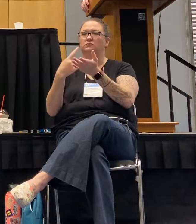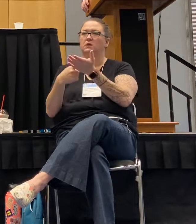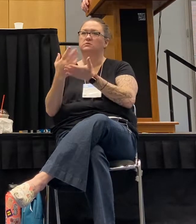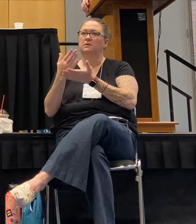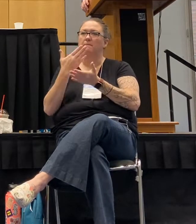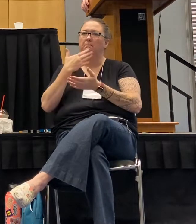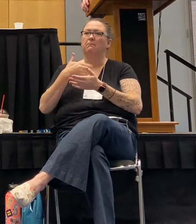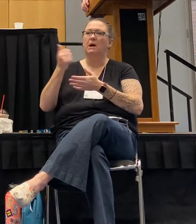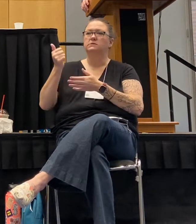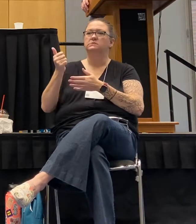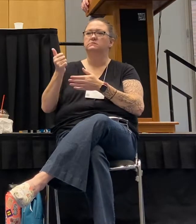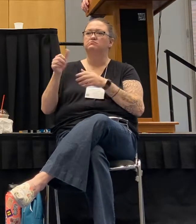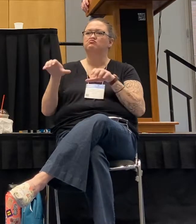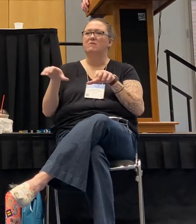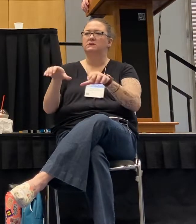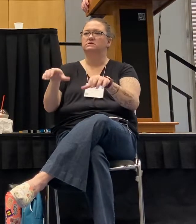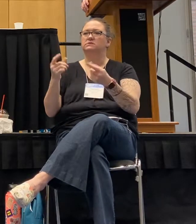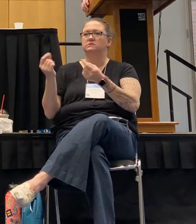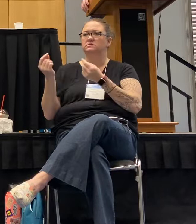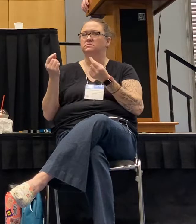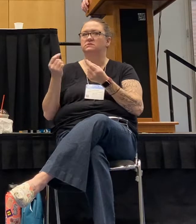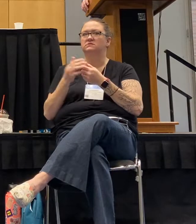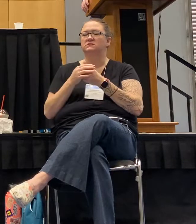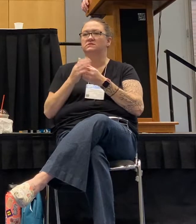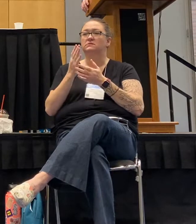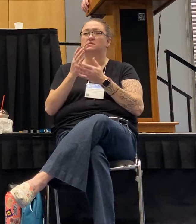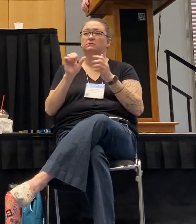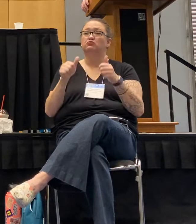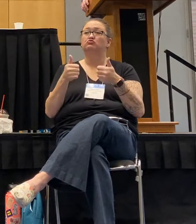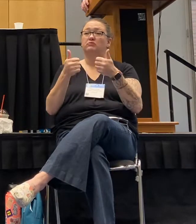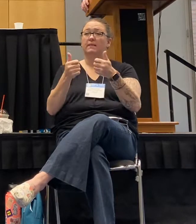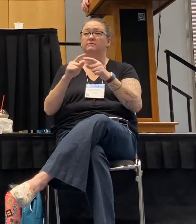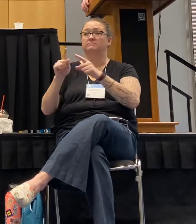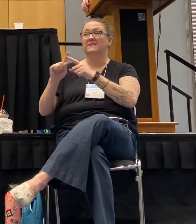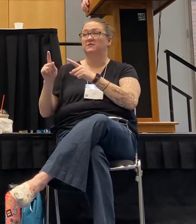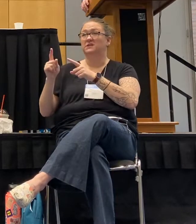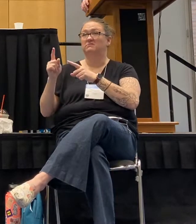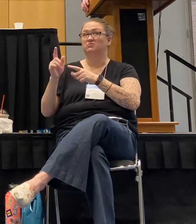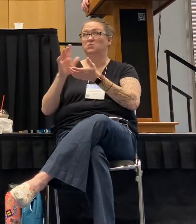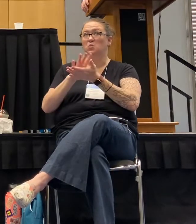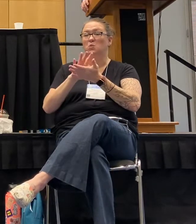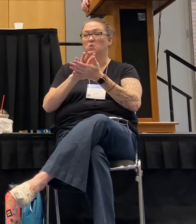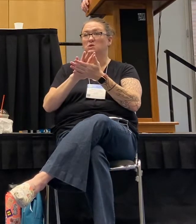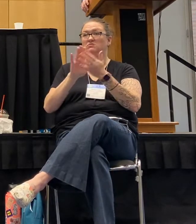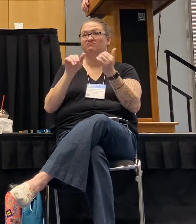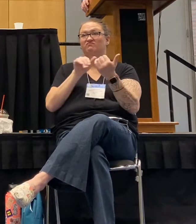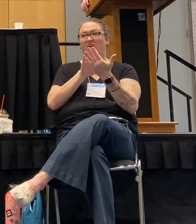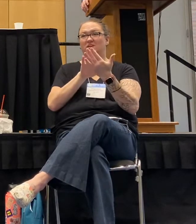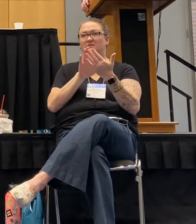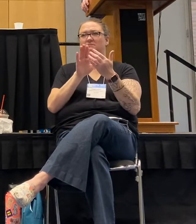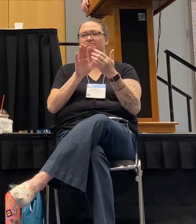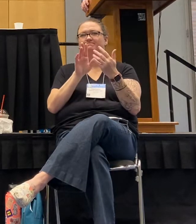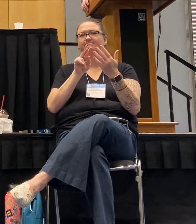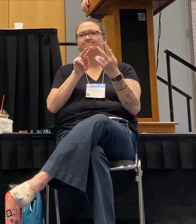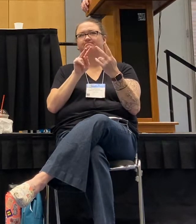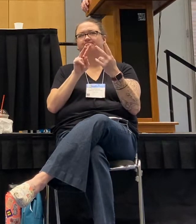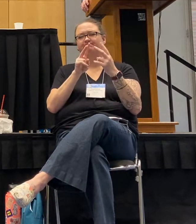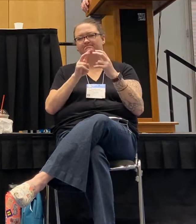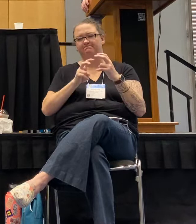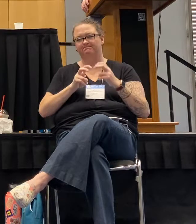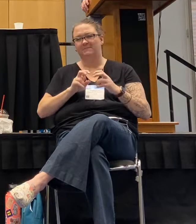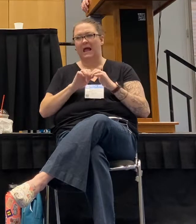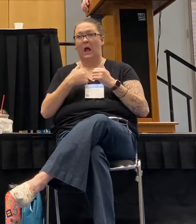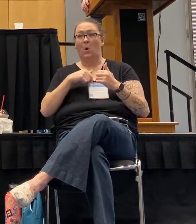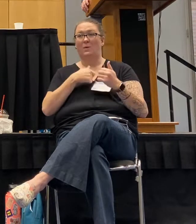practices and some of the challenges that we at different institutions have faced as we've looked at how we evaluate and move forward